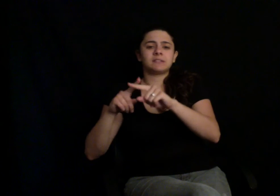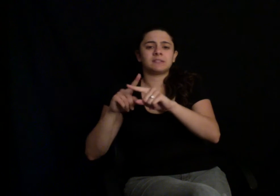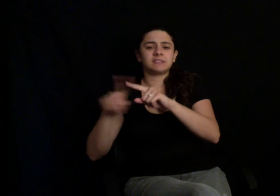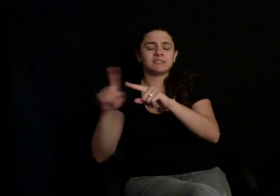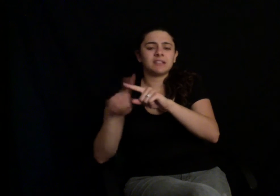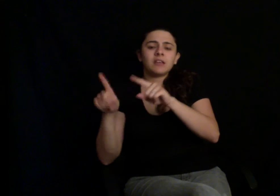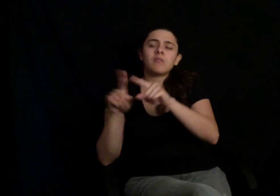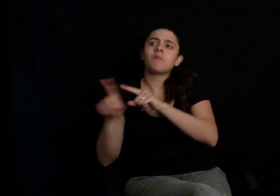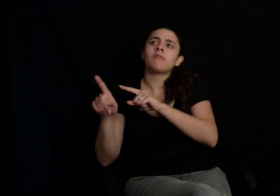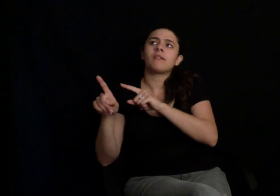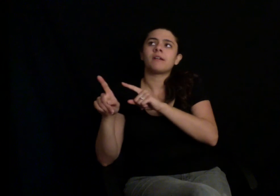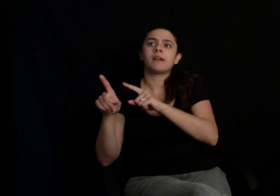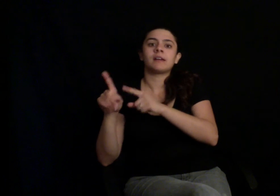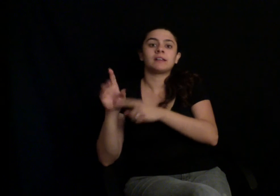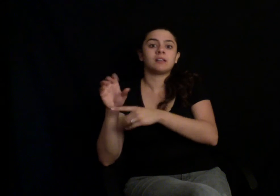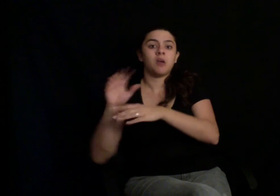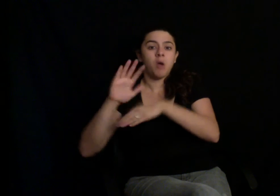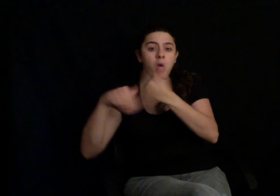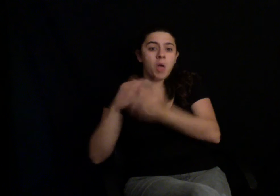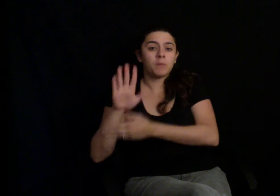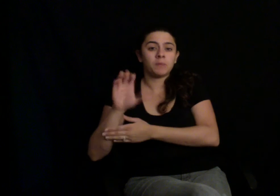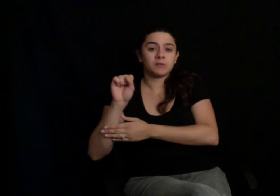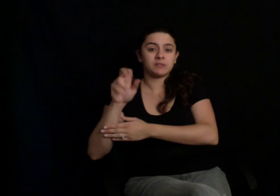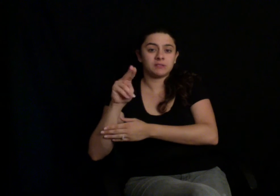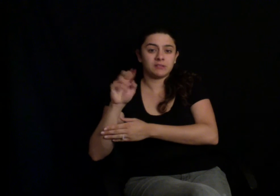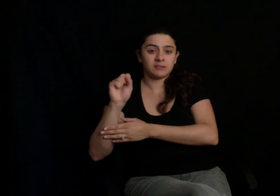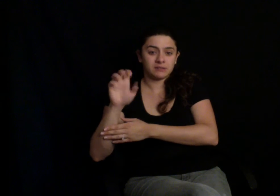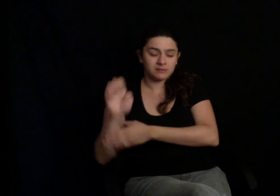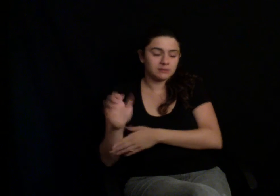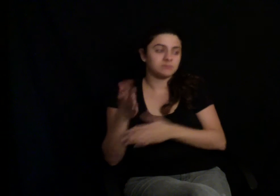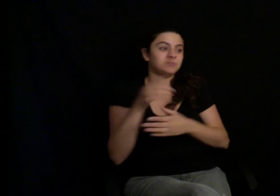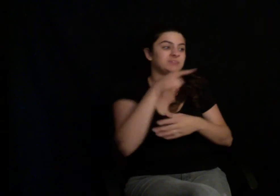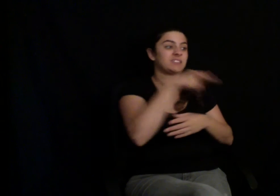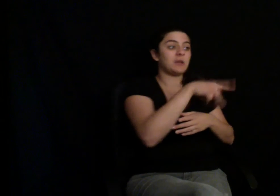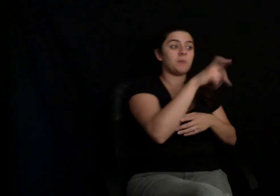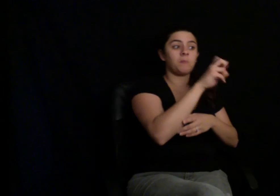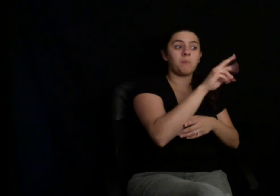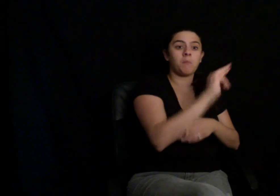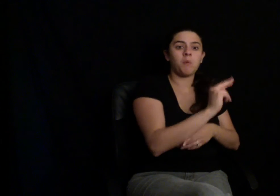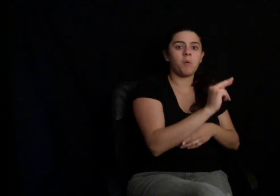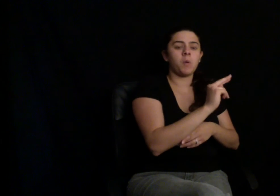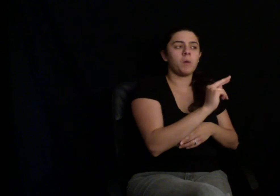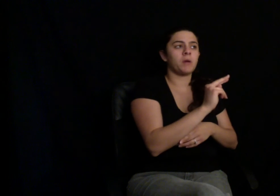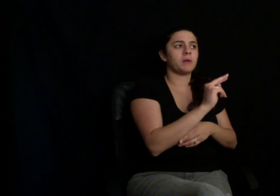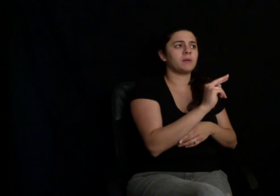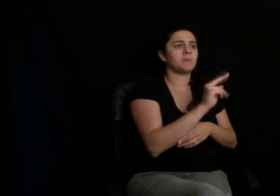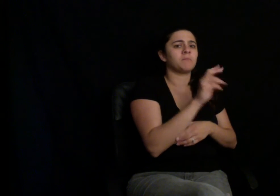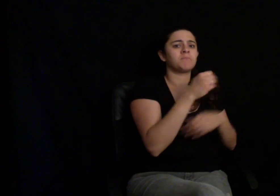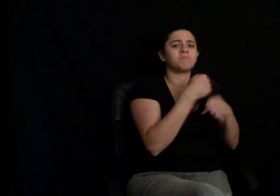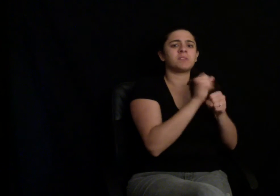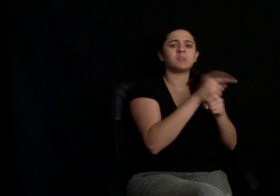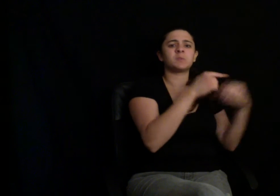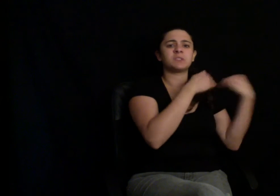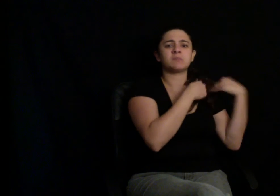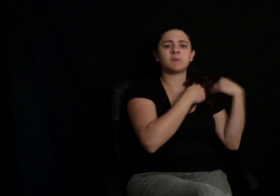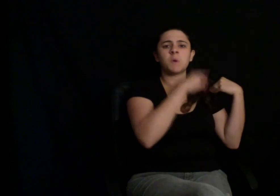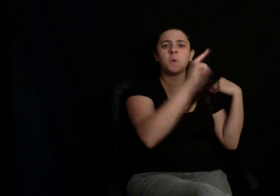the very high definition, graphic, decrepit, ever escalating visuals. It's not sex, it's a